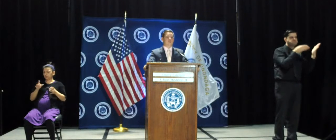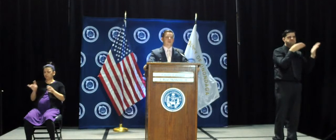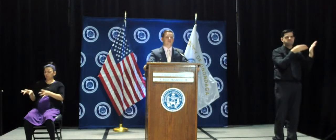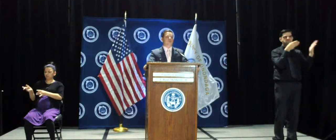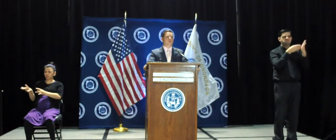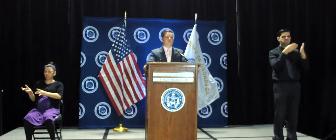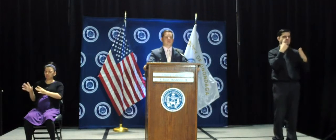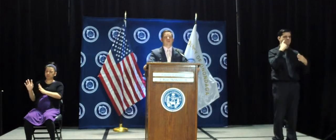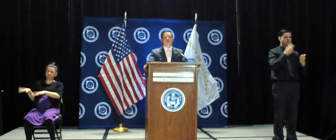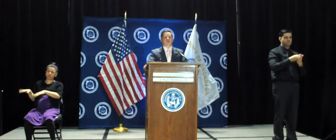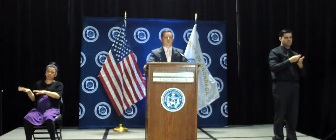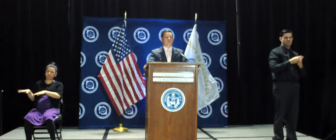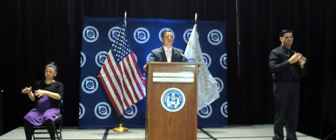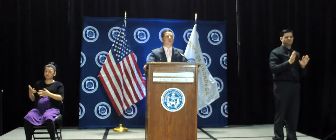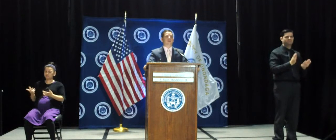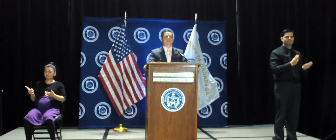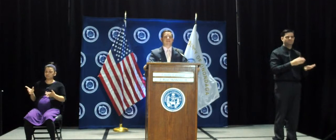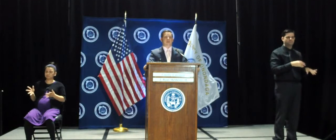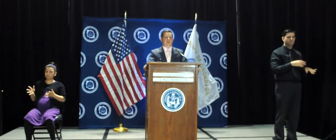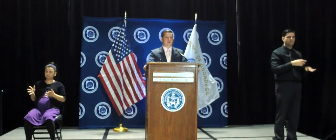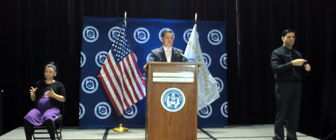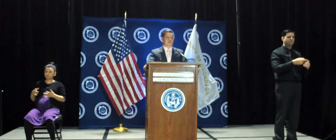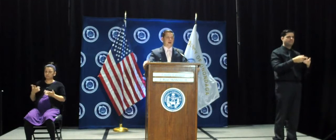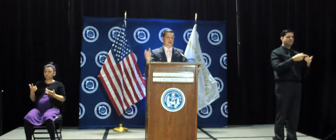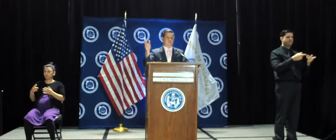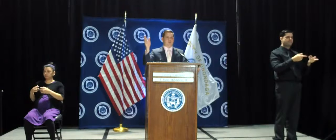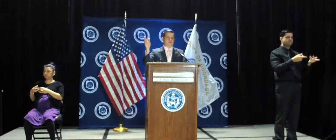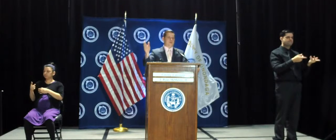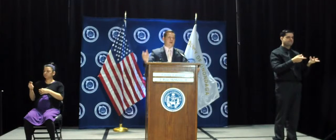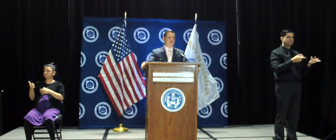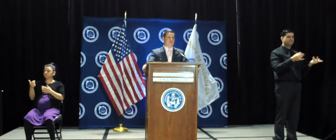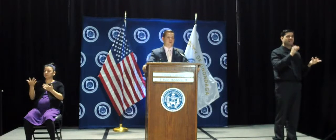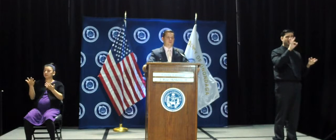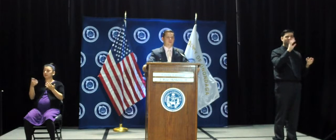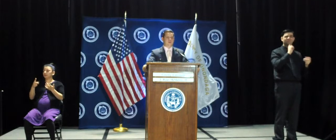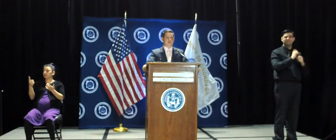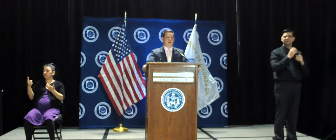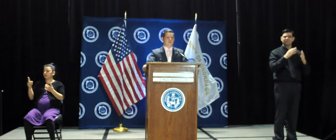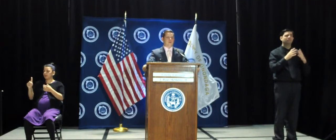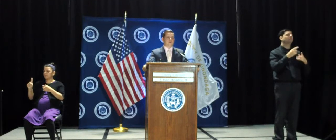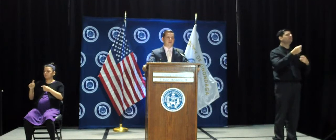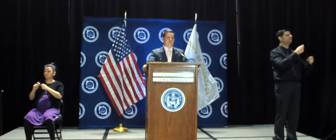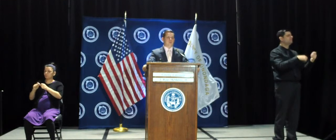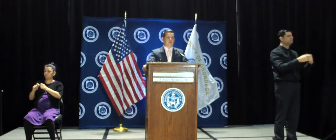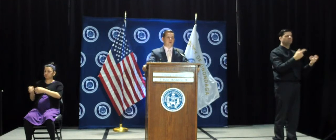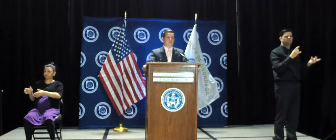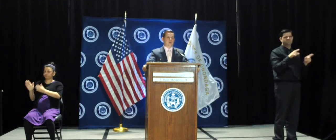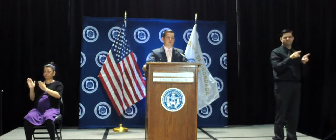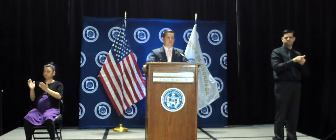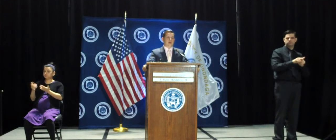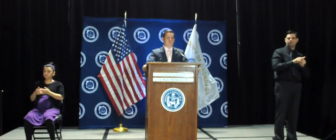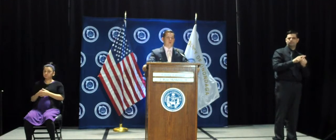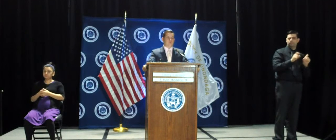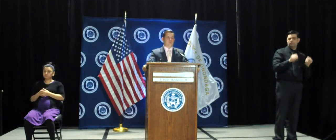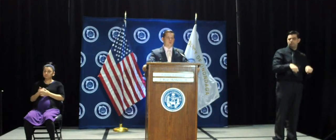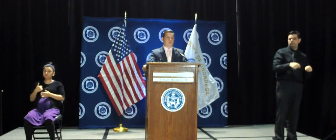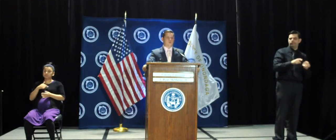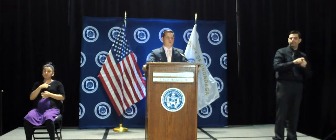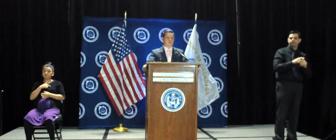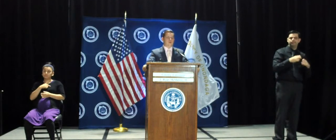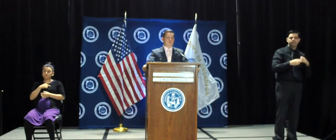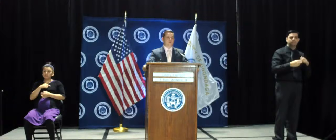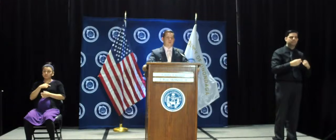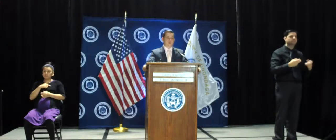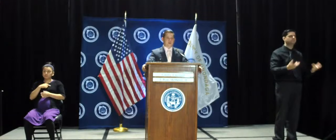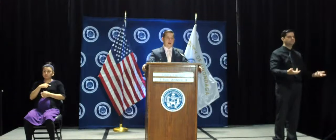case in our mediation, we would have said, let's just go jointly sell it for the highest price together. Things like that were on the table, but we had multiple